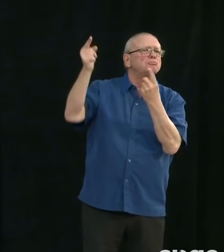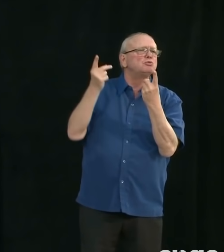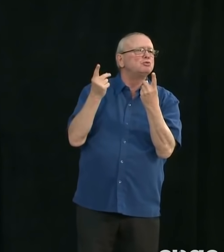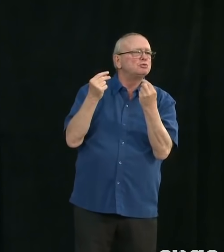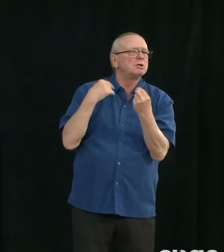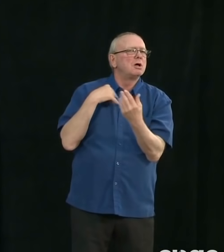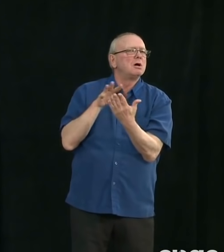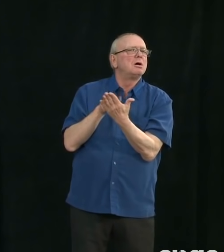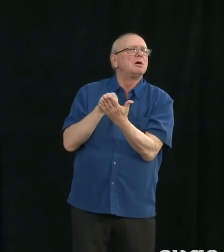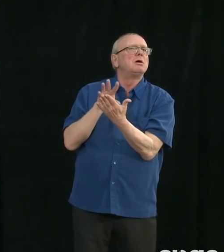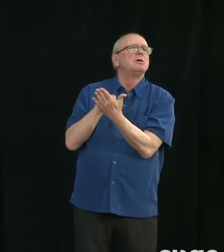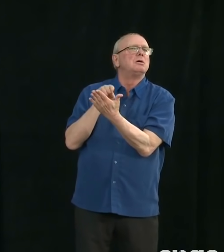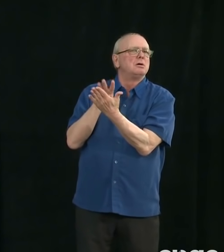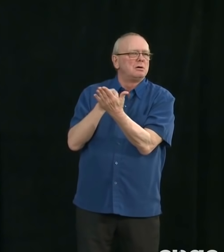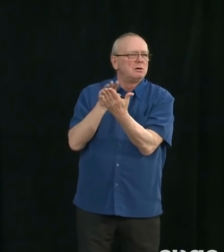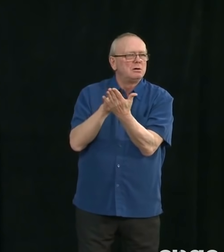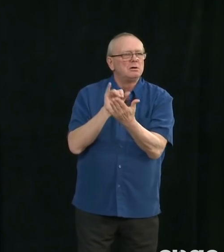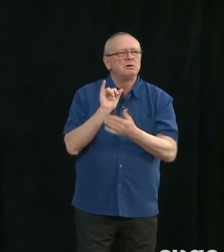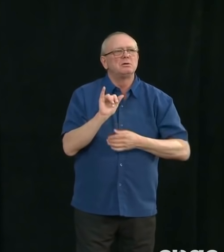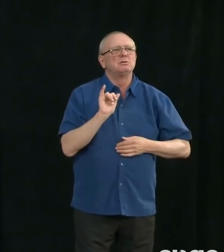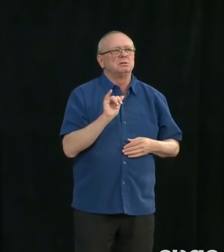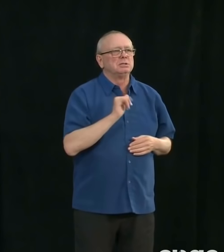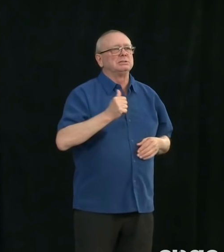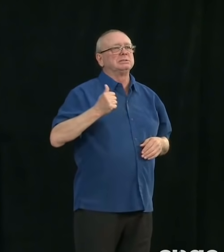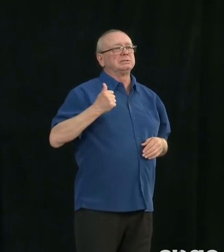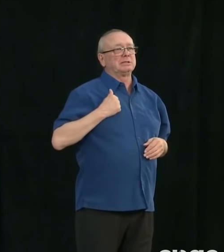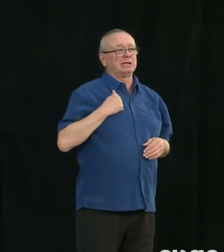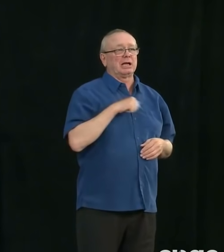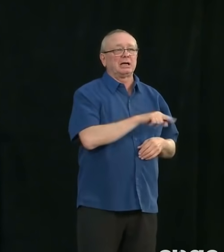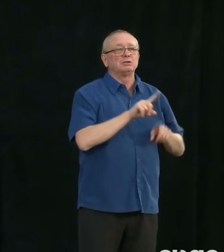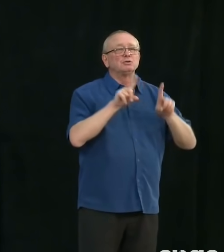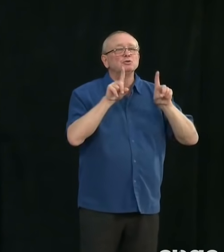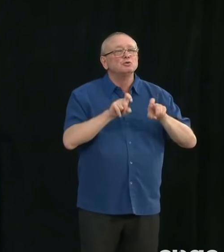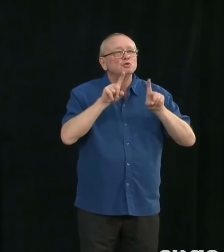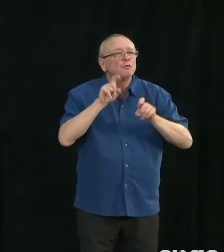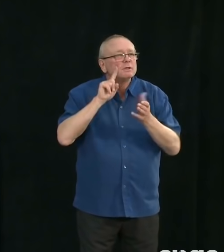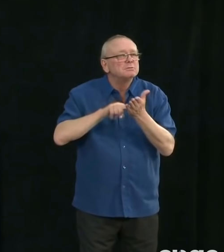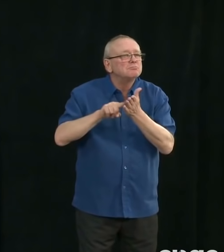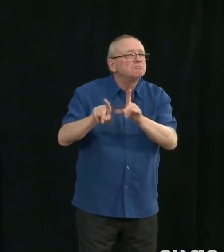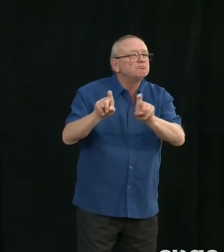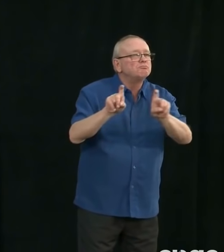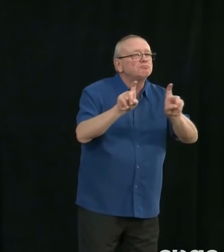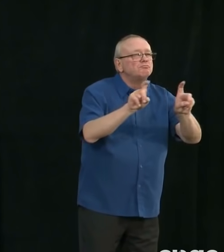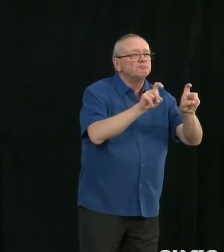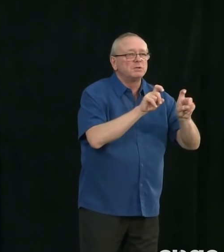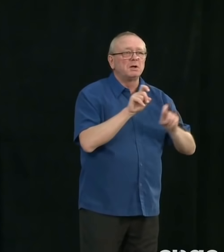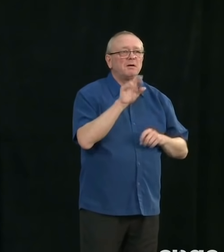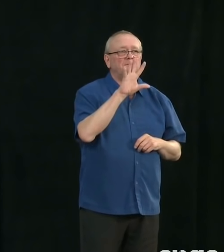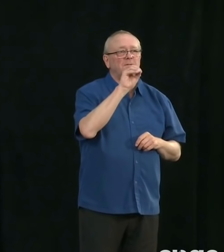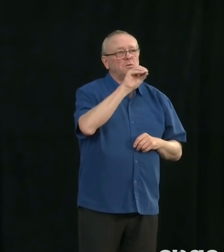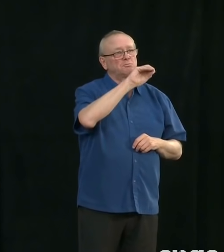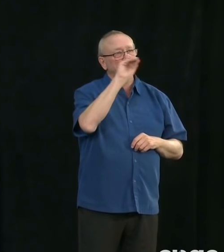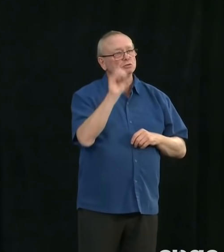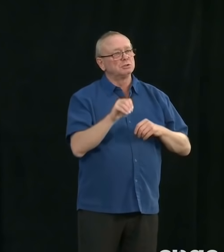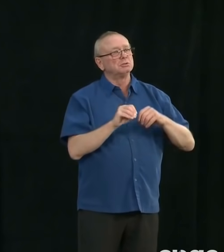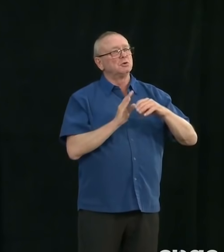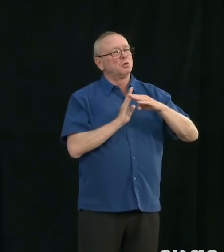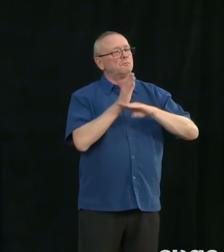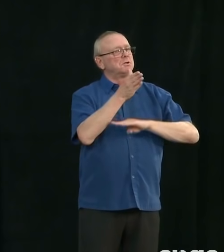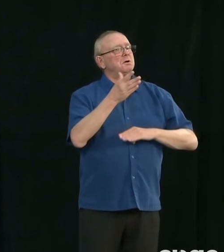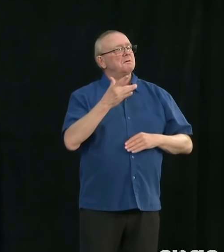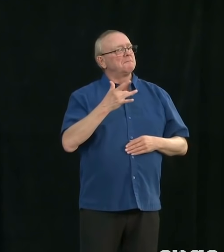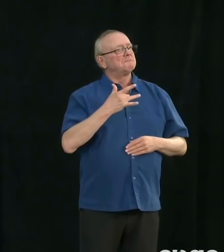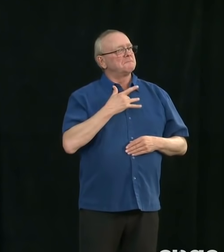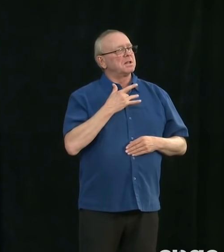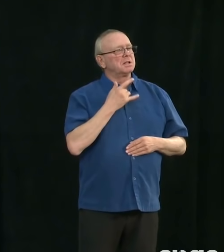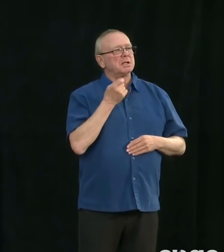to severe anxiety, and up to 20% reported depression. And we know that the impact on people's mental health will